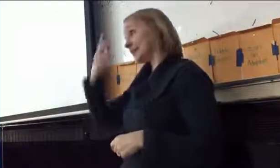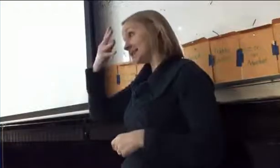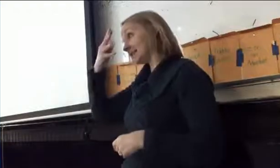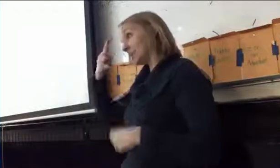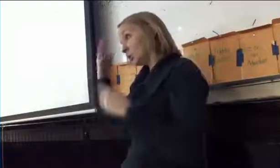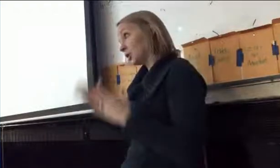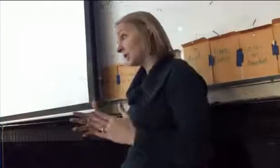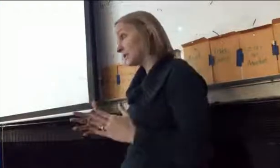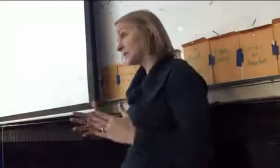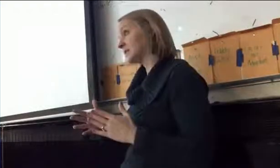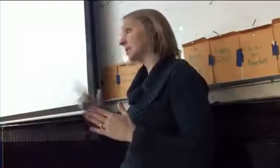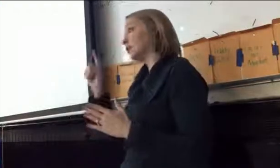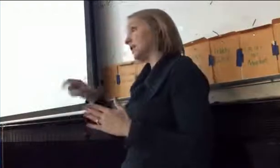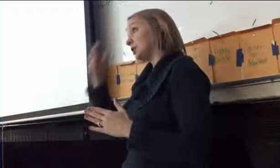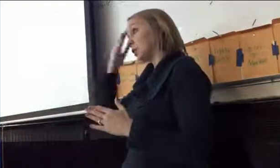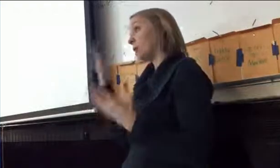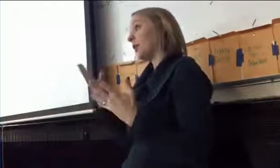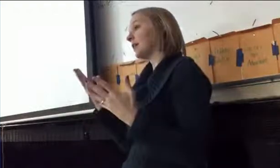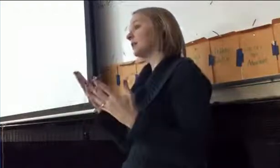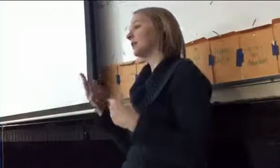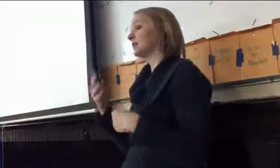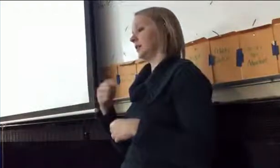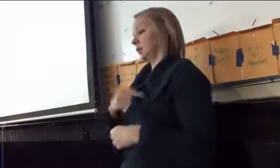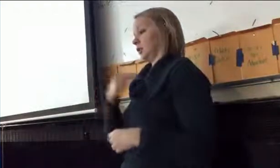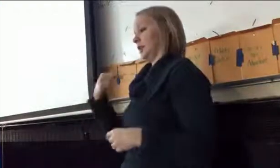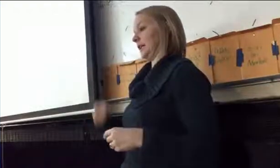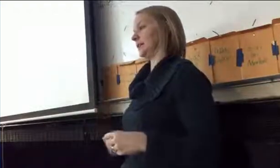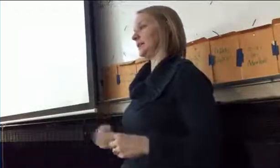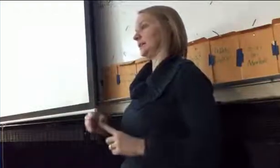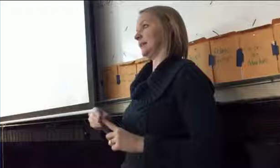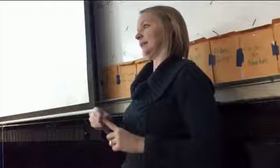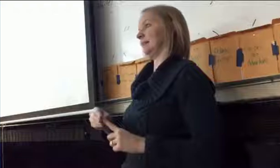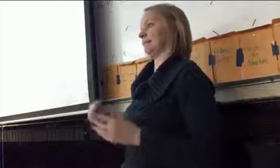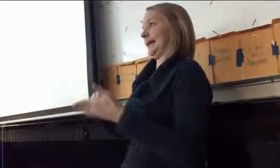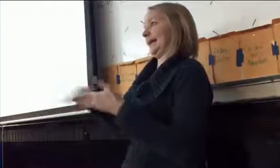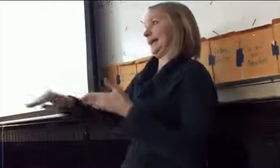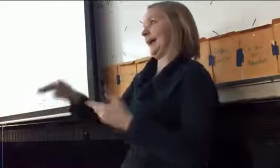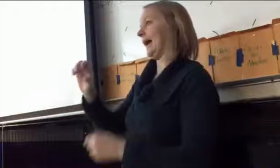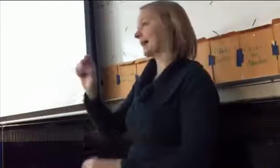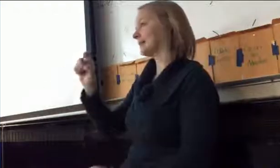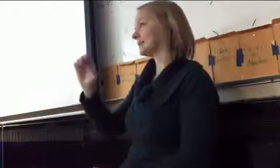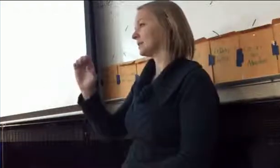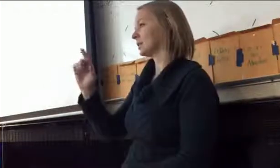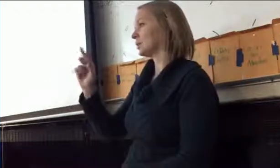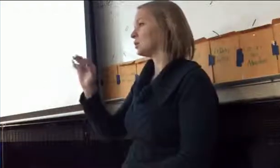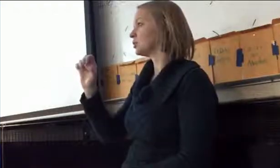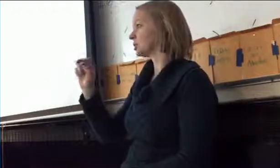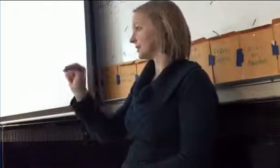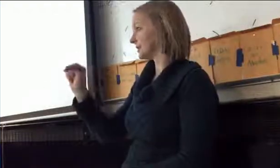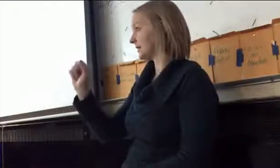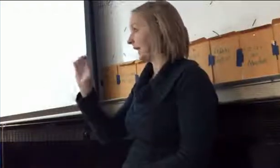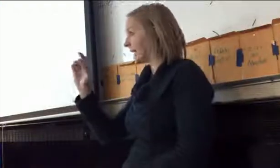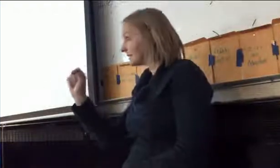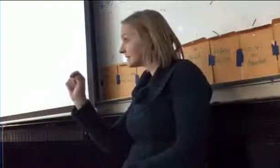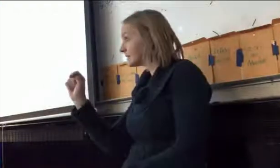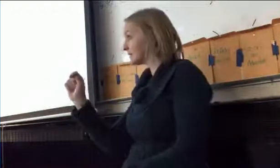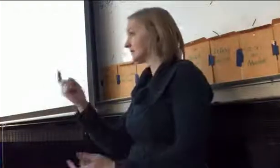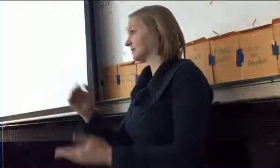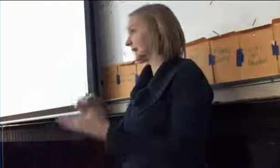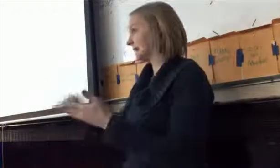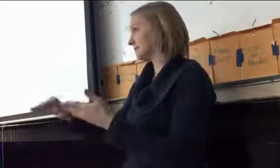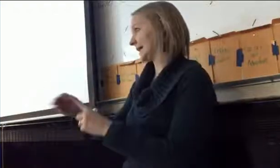to know for this is if you will highlight Chinese Exclusion Act. So highlight Chinese Exclusion